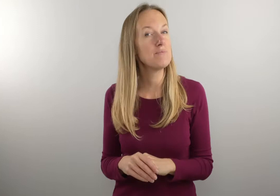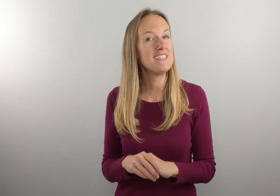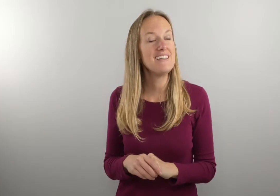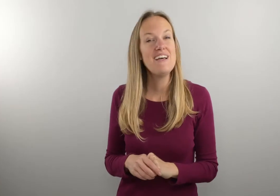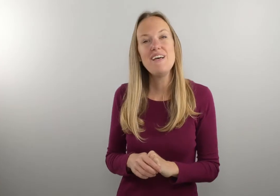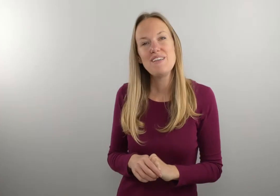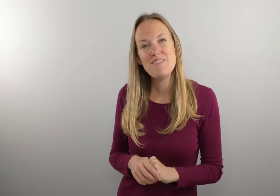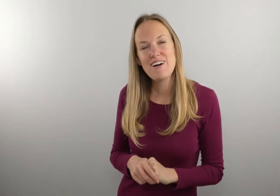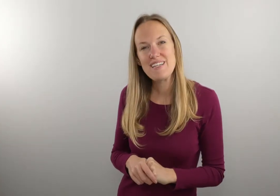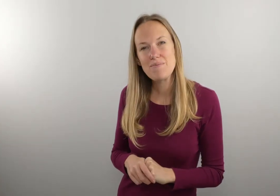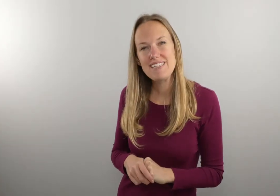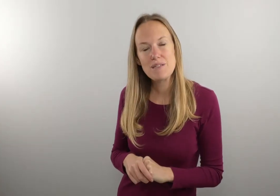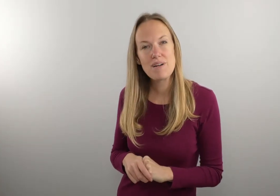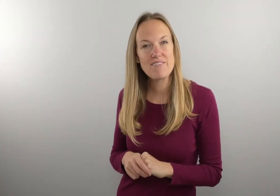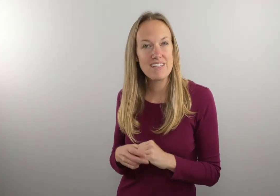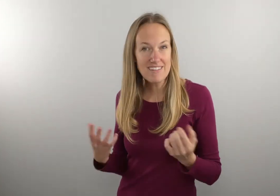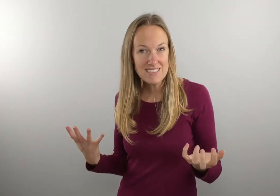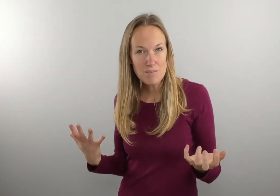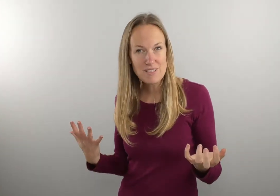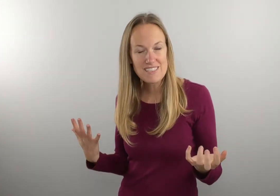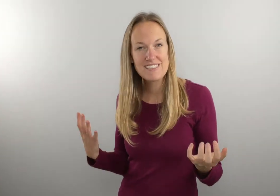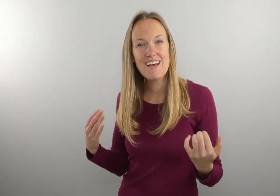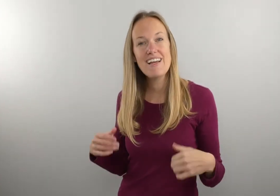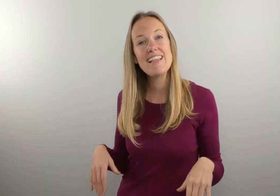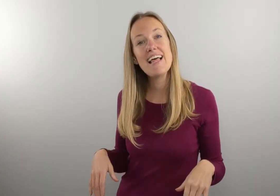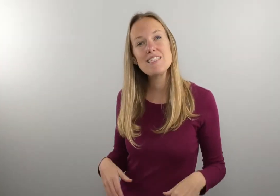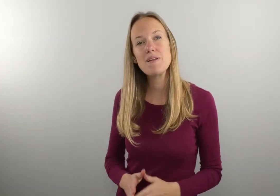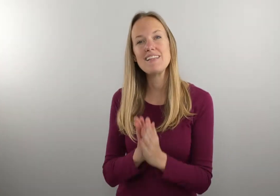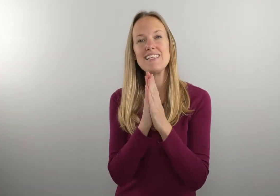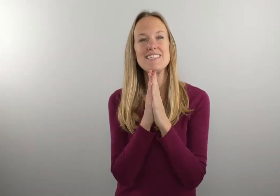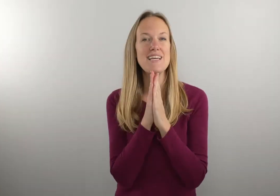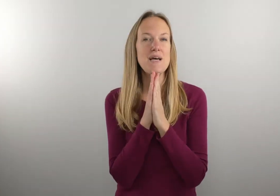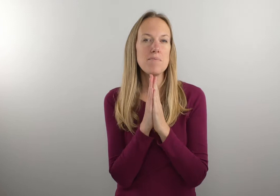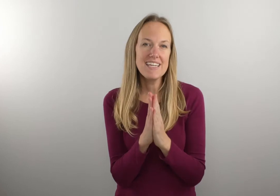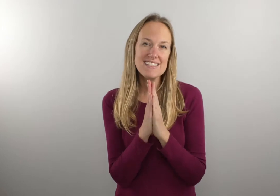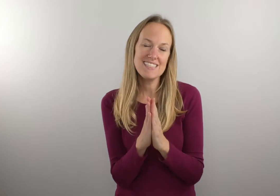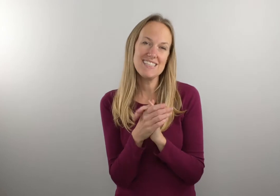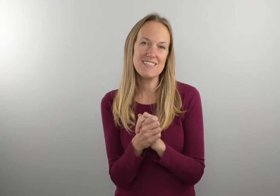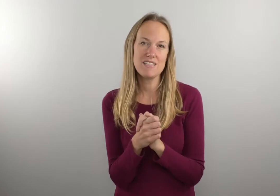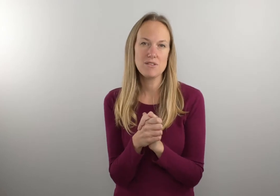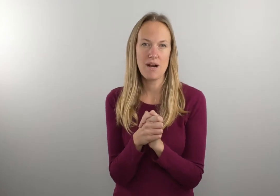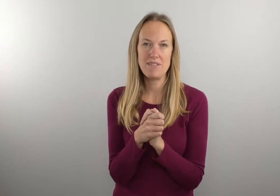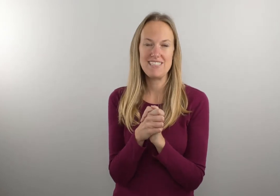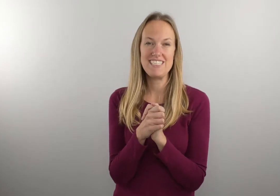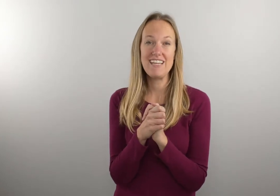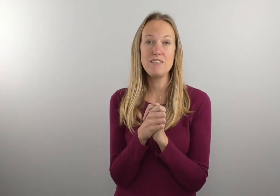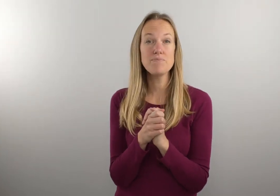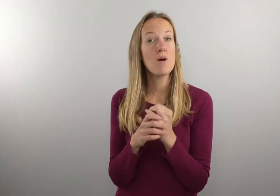description, you'll find a place to print out the lyrics or purchase a song. And last but not least, please consider subscribing to the channel, or